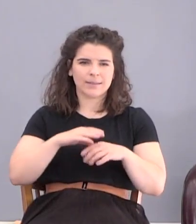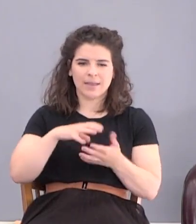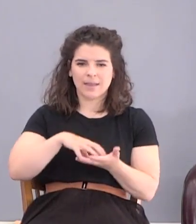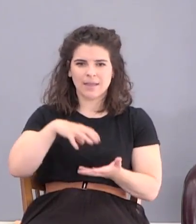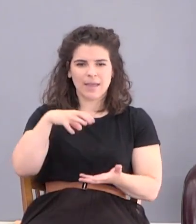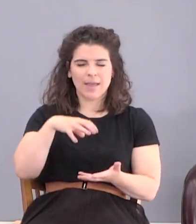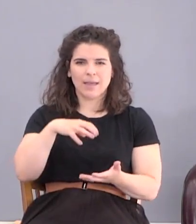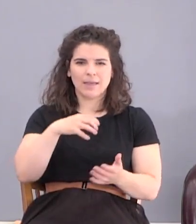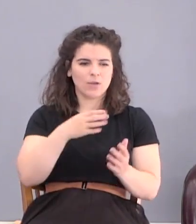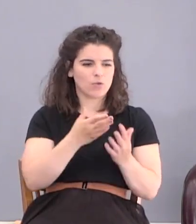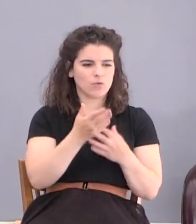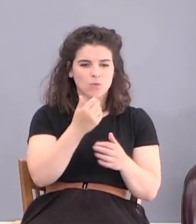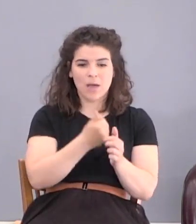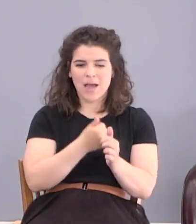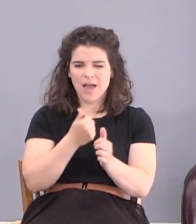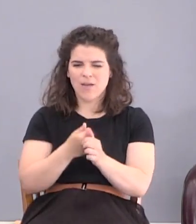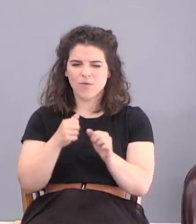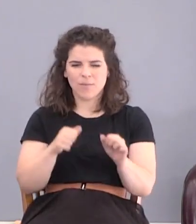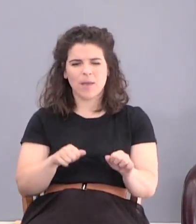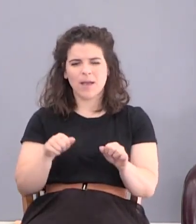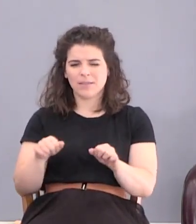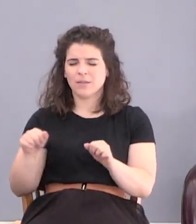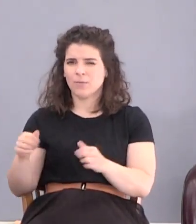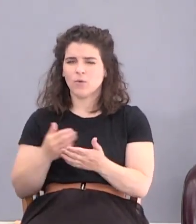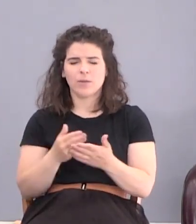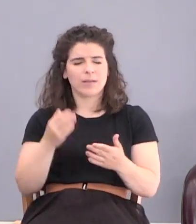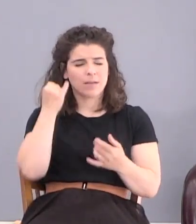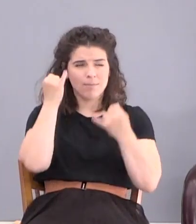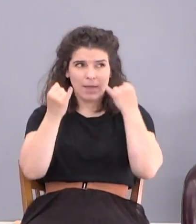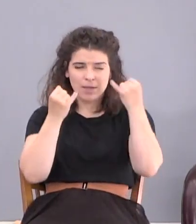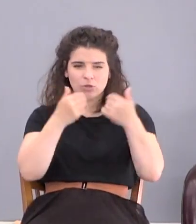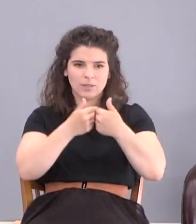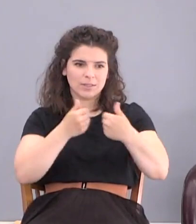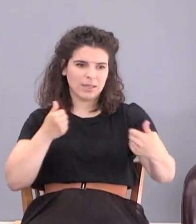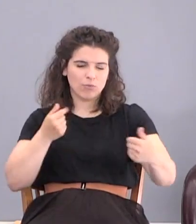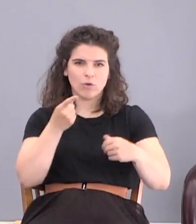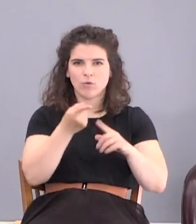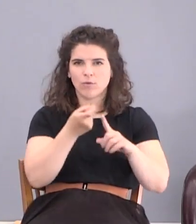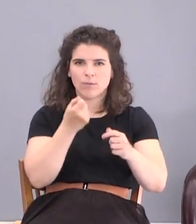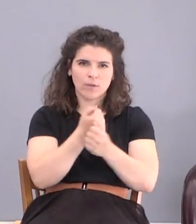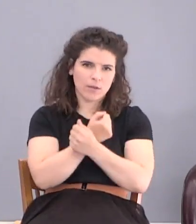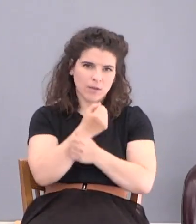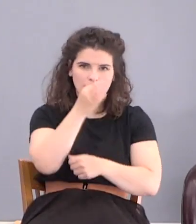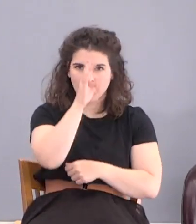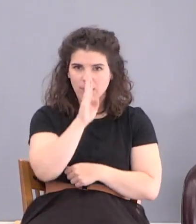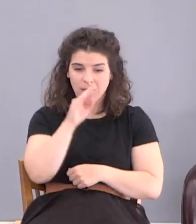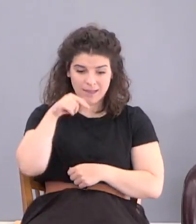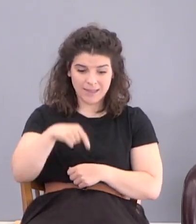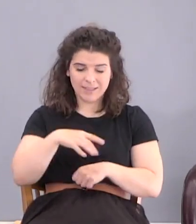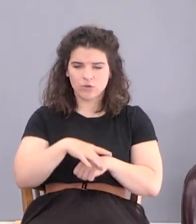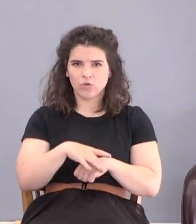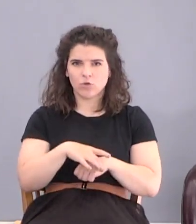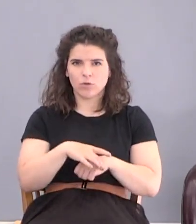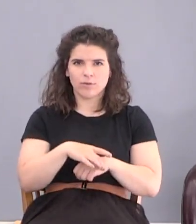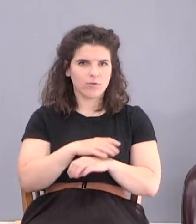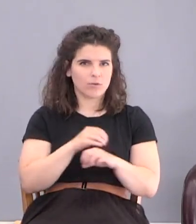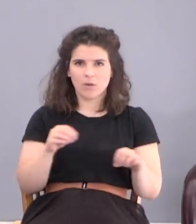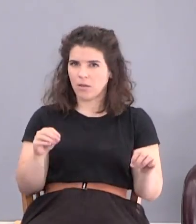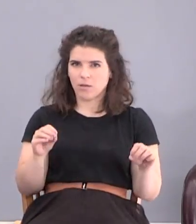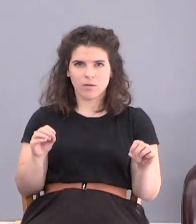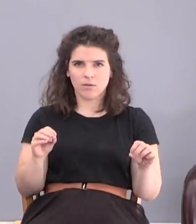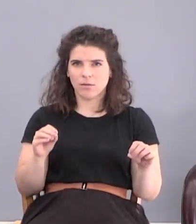through every possible thing you could imagine to separate you from the love of God on this earth. And there's